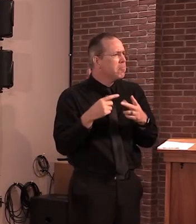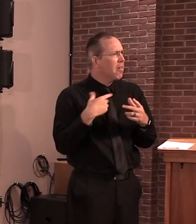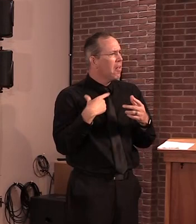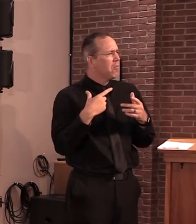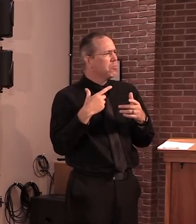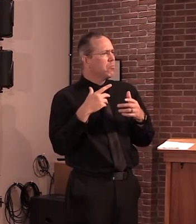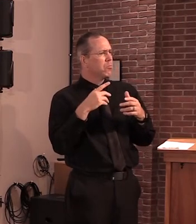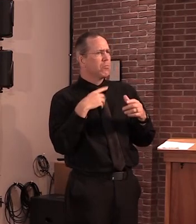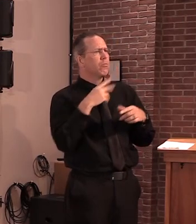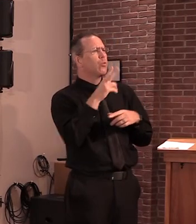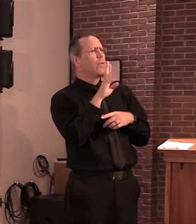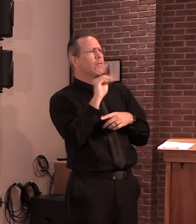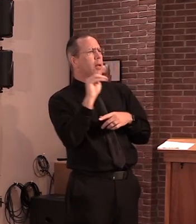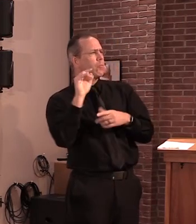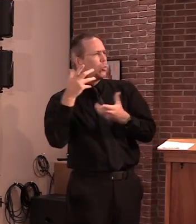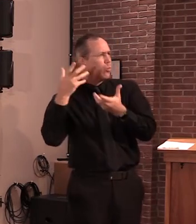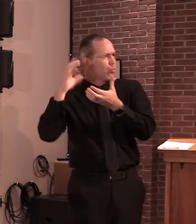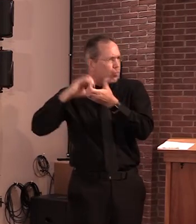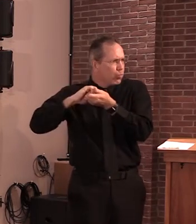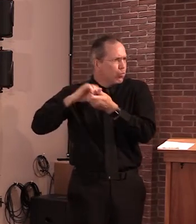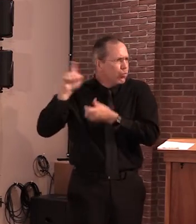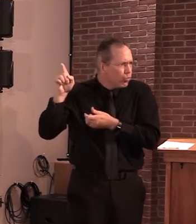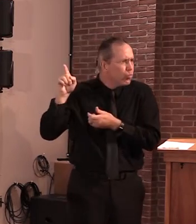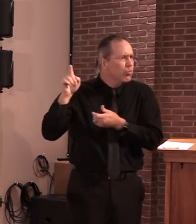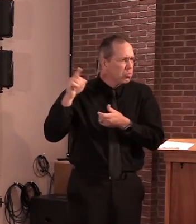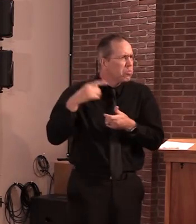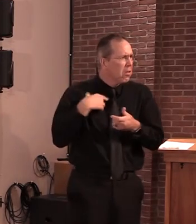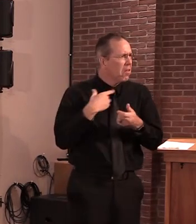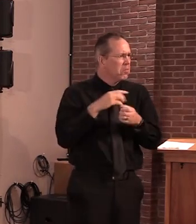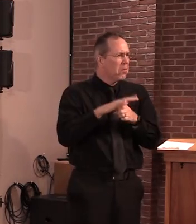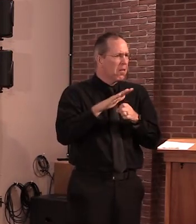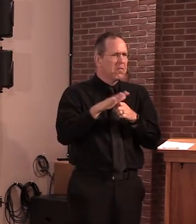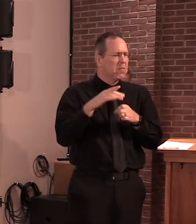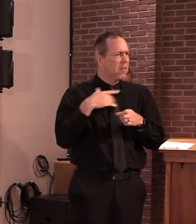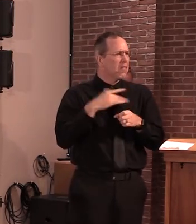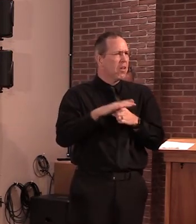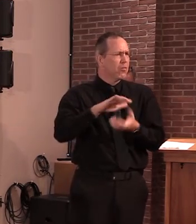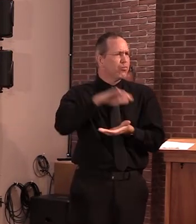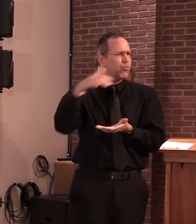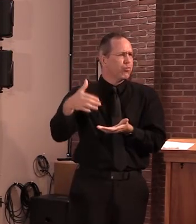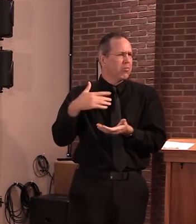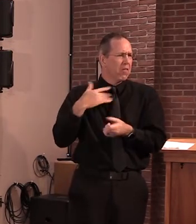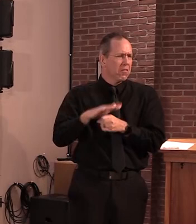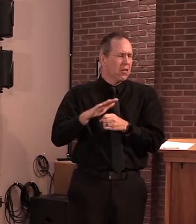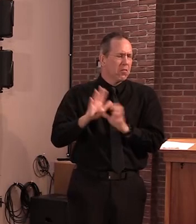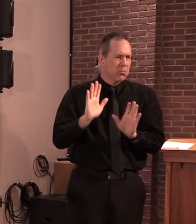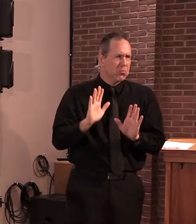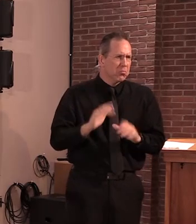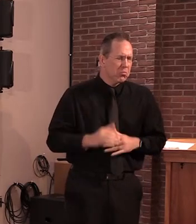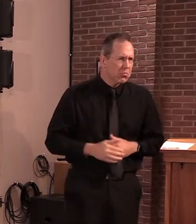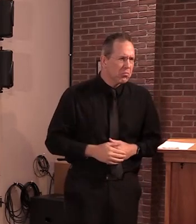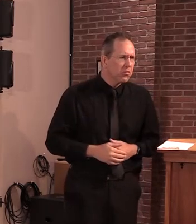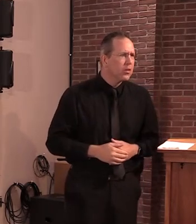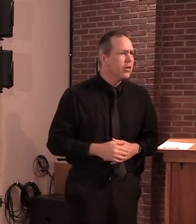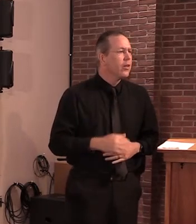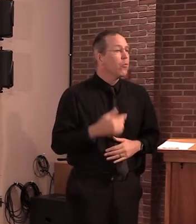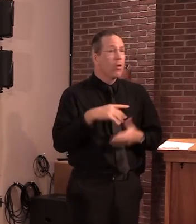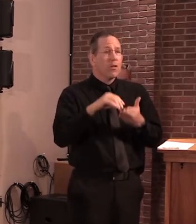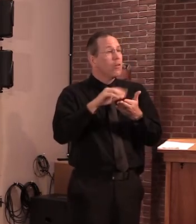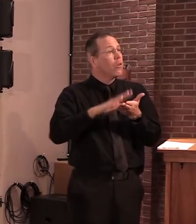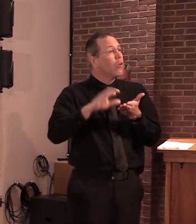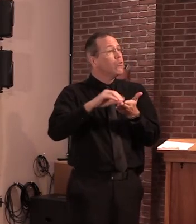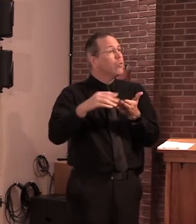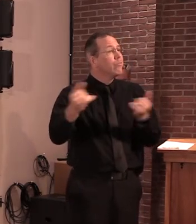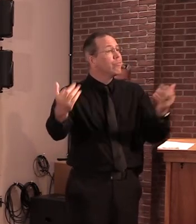UVM, at least initially, when students come back and have a mandatory testing protocol